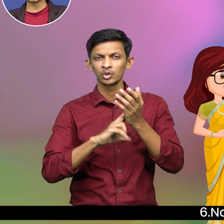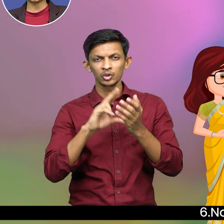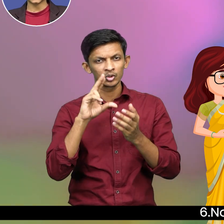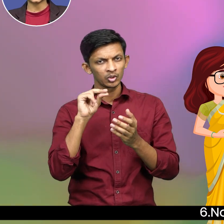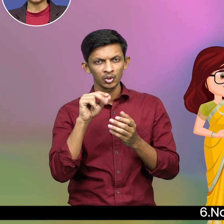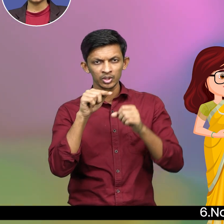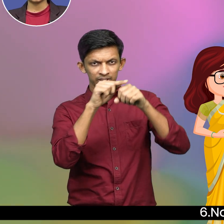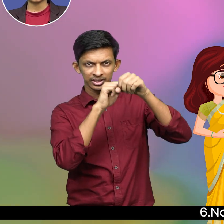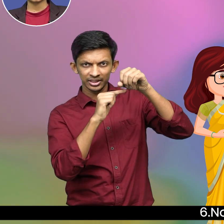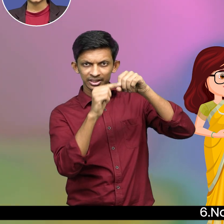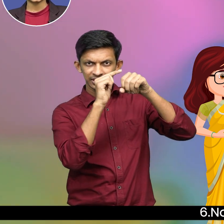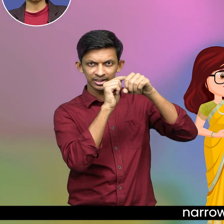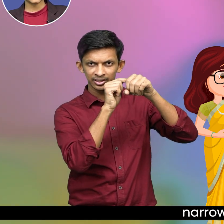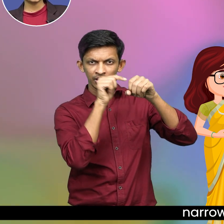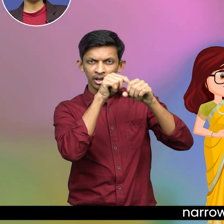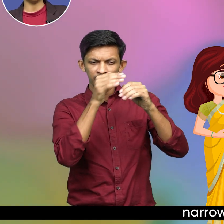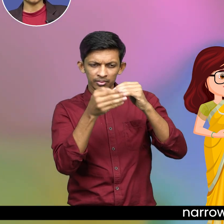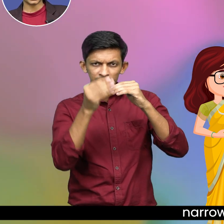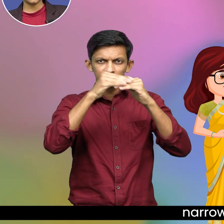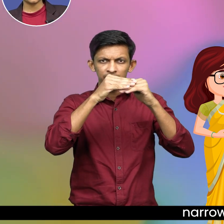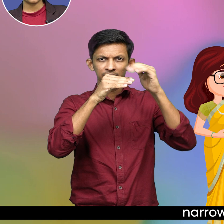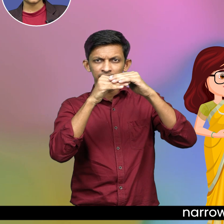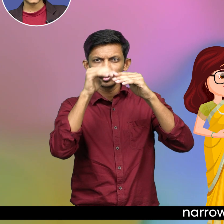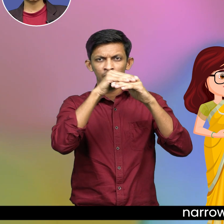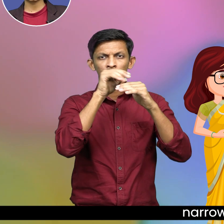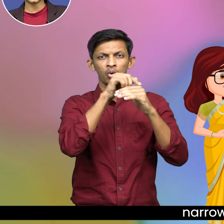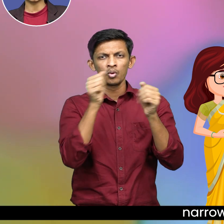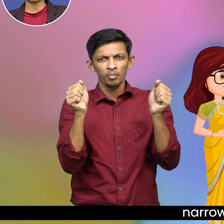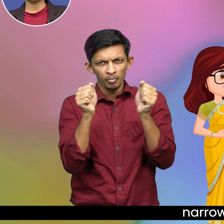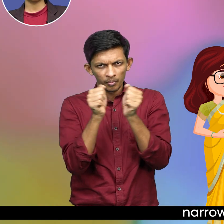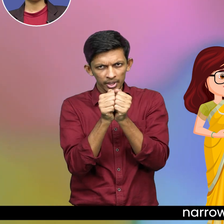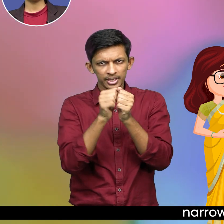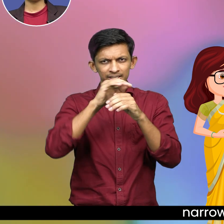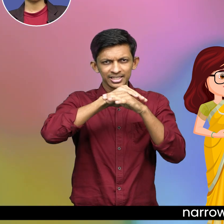No cytoplasm, narrow lumen is seen.